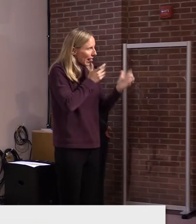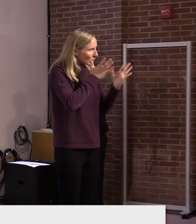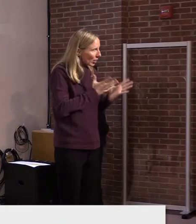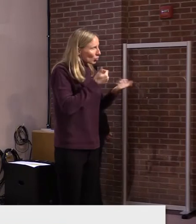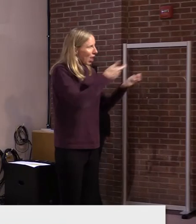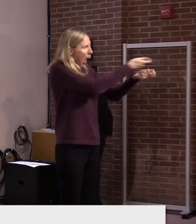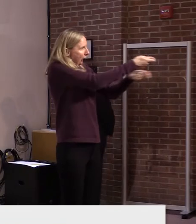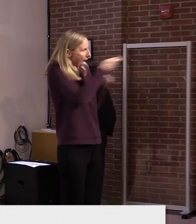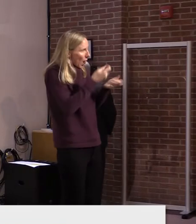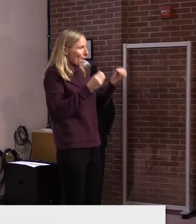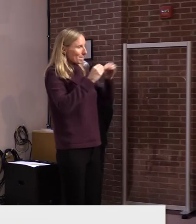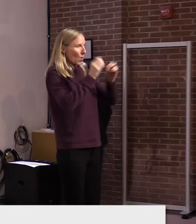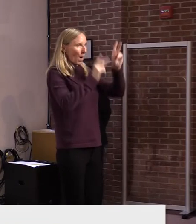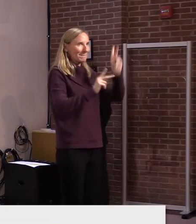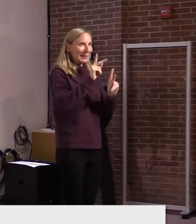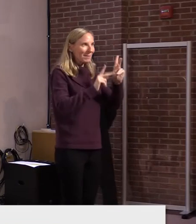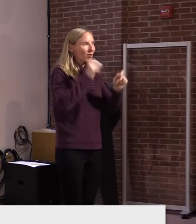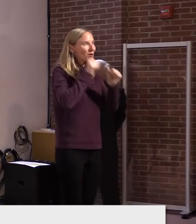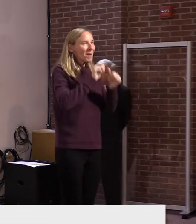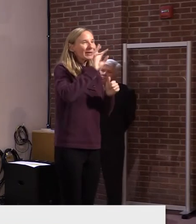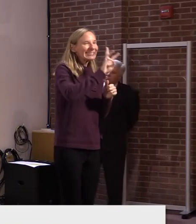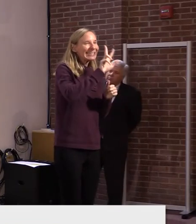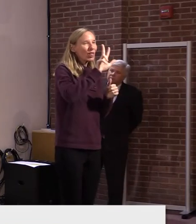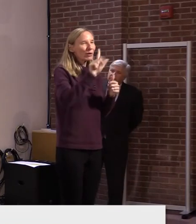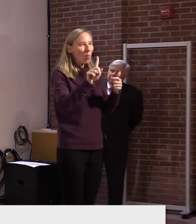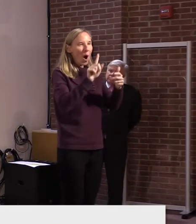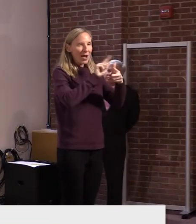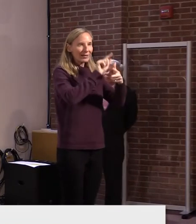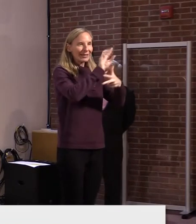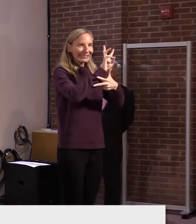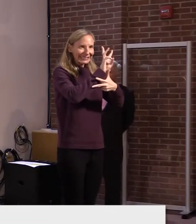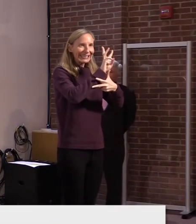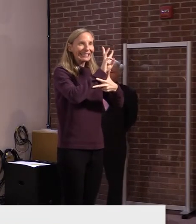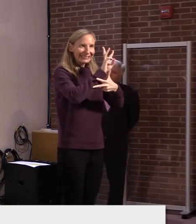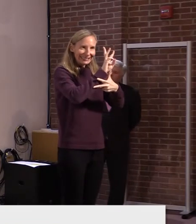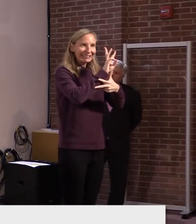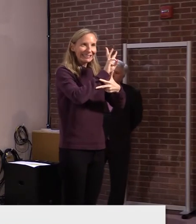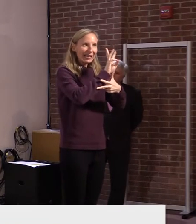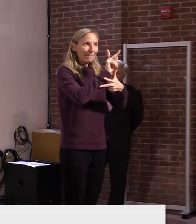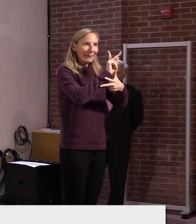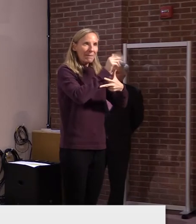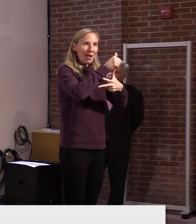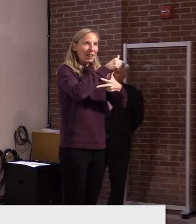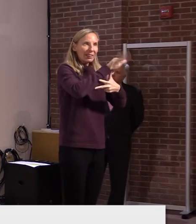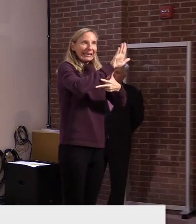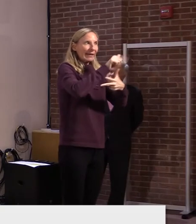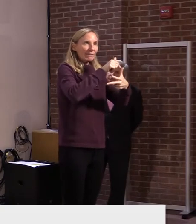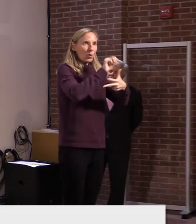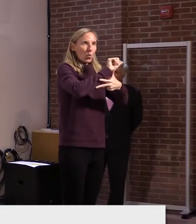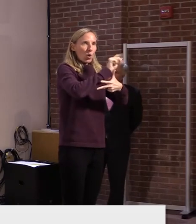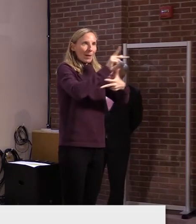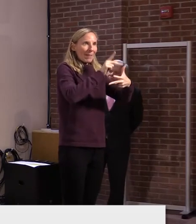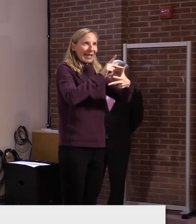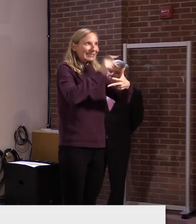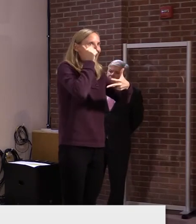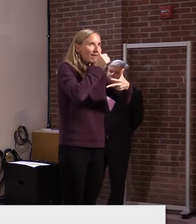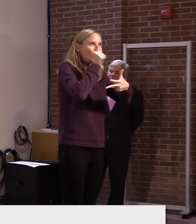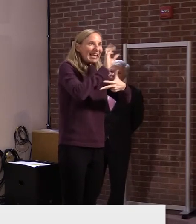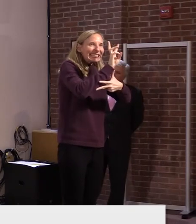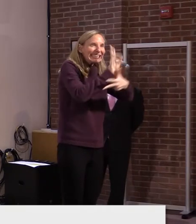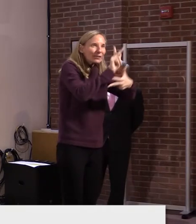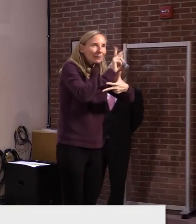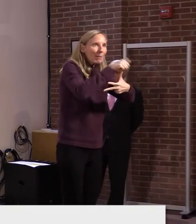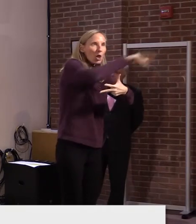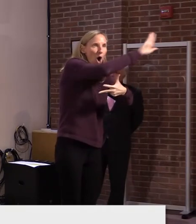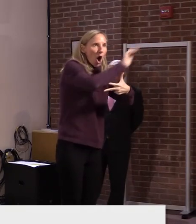state. That, remember that 631 I talked about a lot, six fewer workers in the workforce. Every single day we lost, every single day.